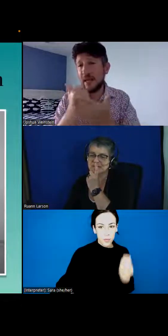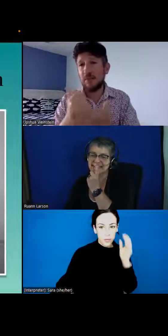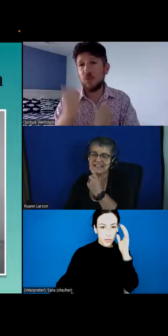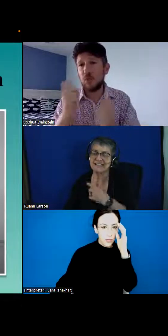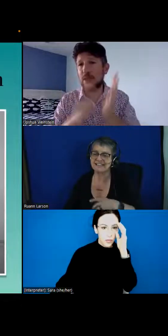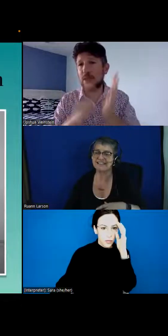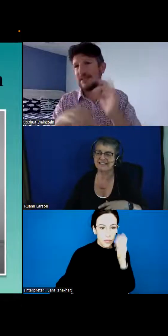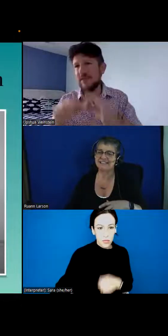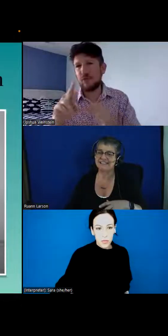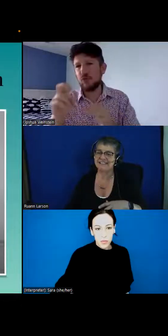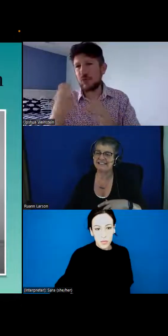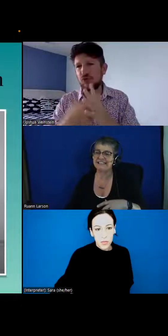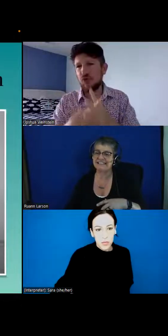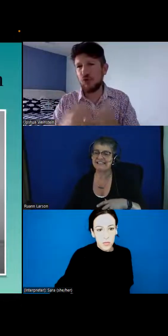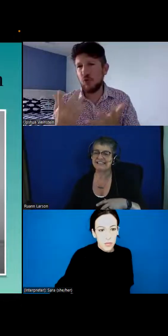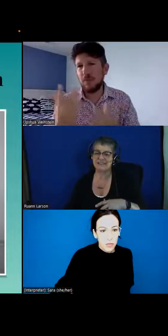Yeah.